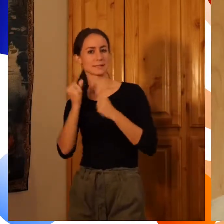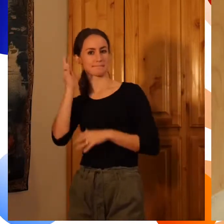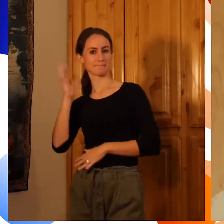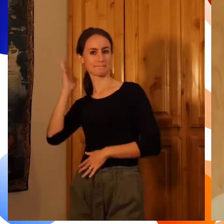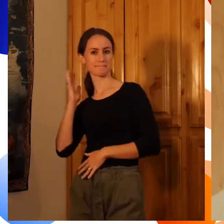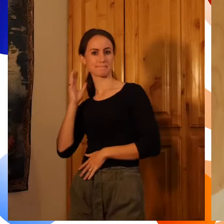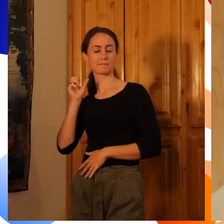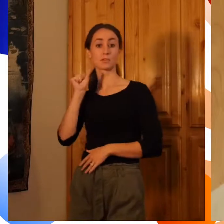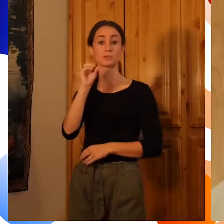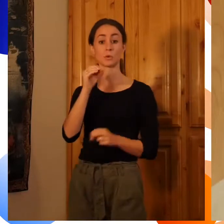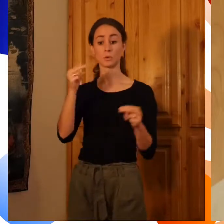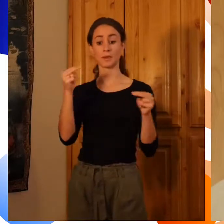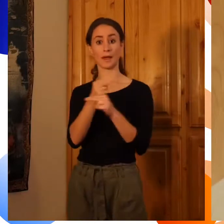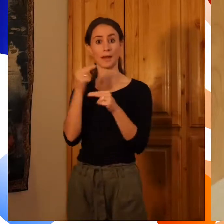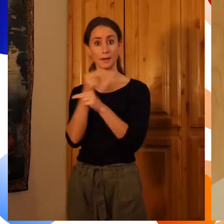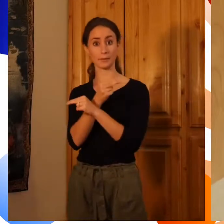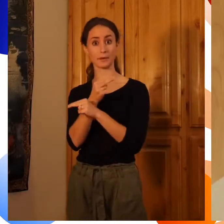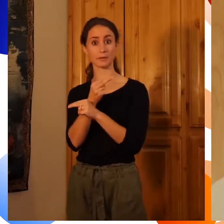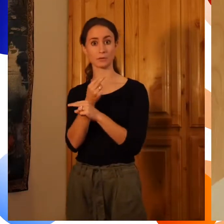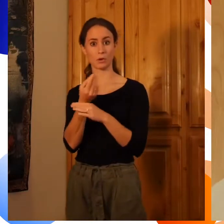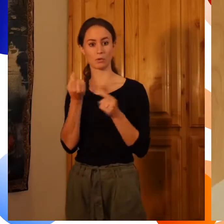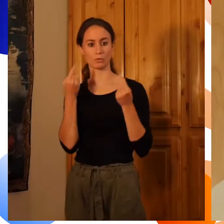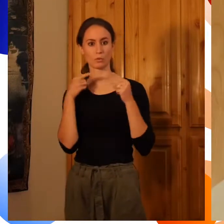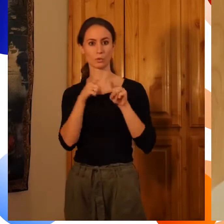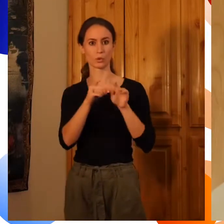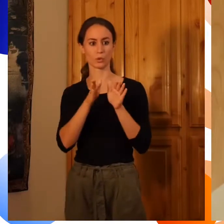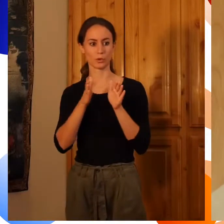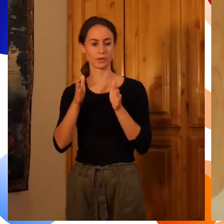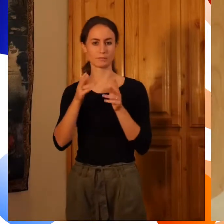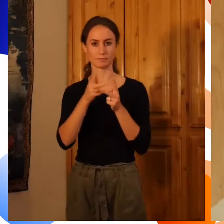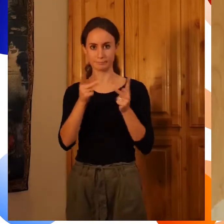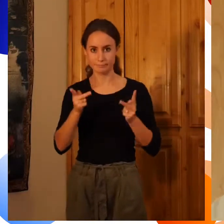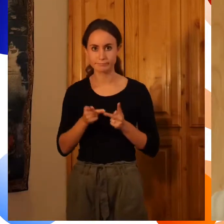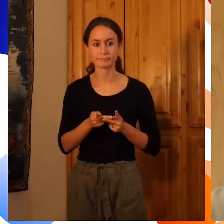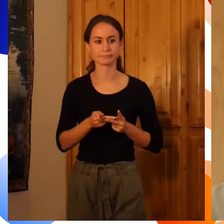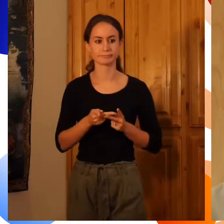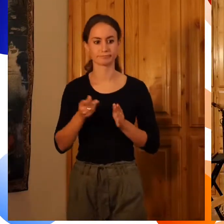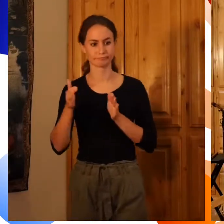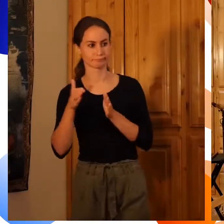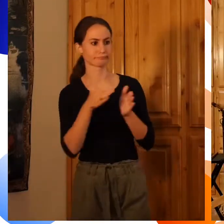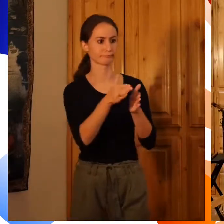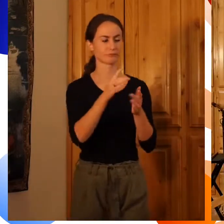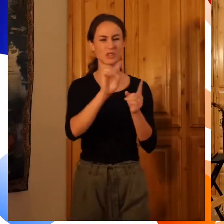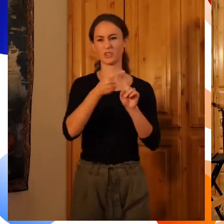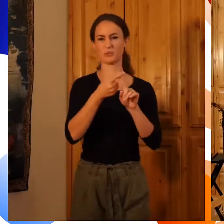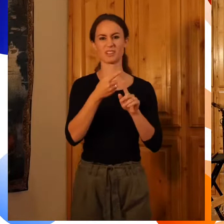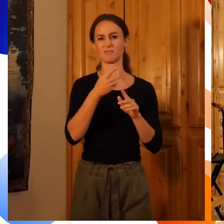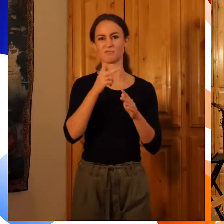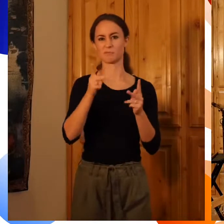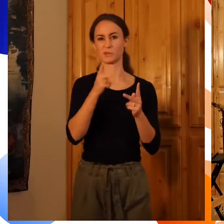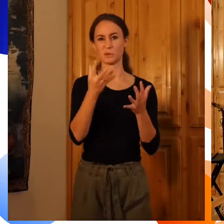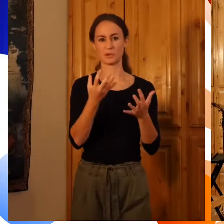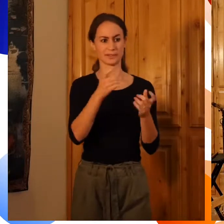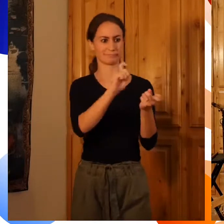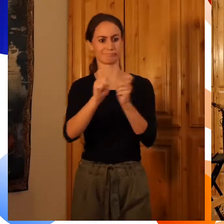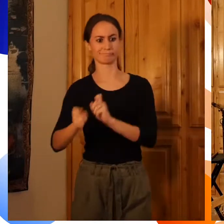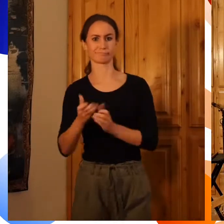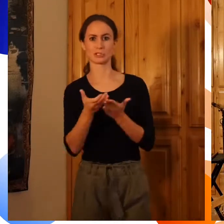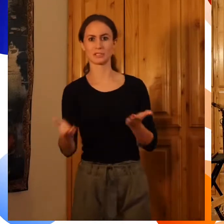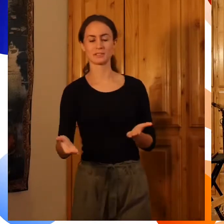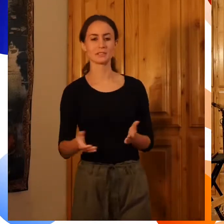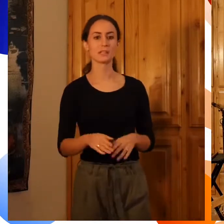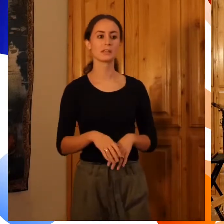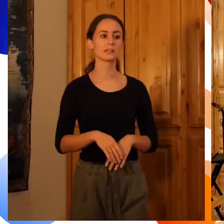place and they would want to bulldoze trees and other things that were sacred, or fairy rings that were archaeological